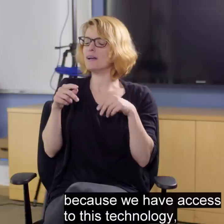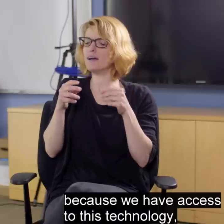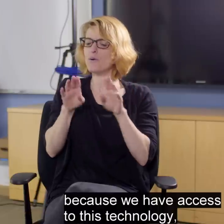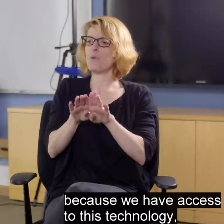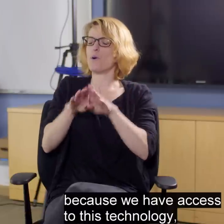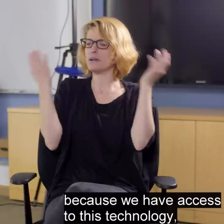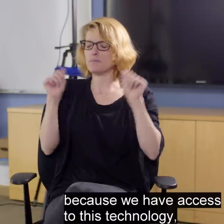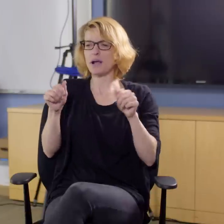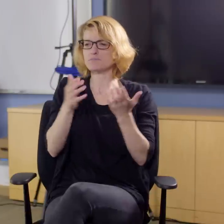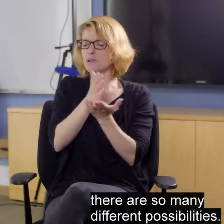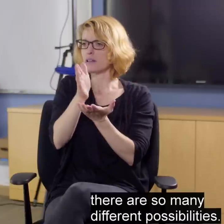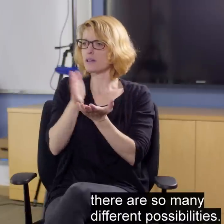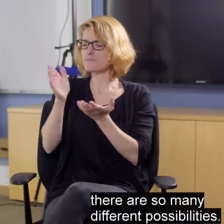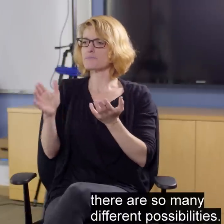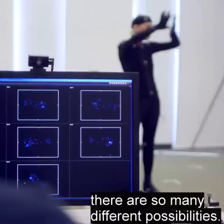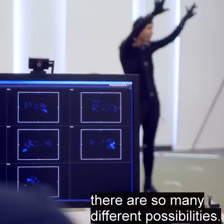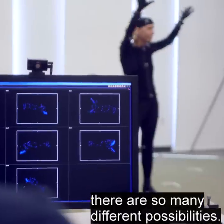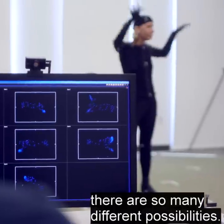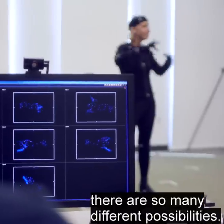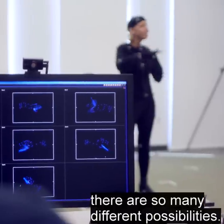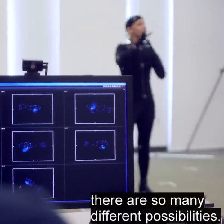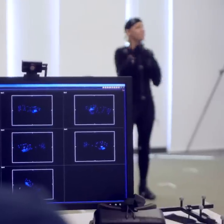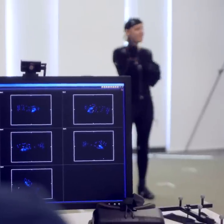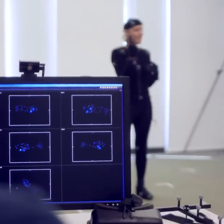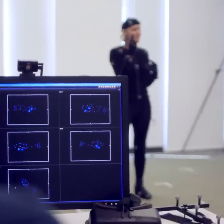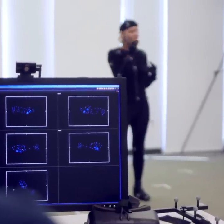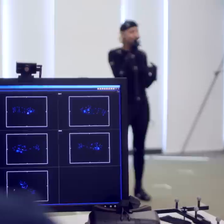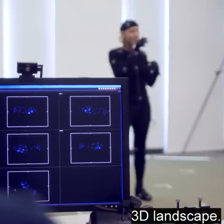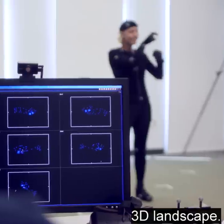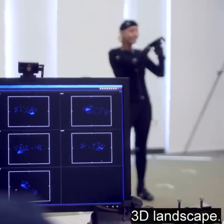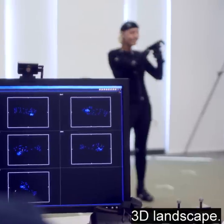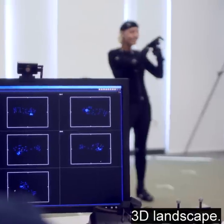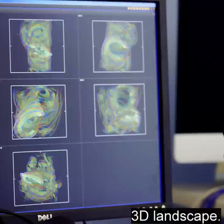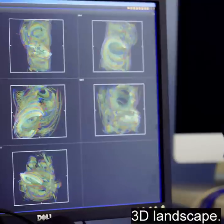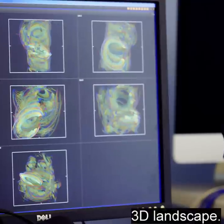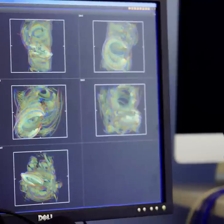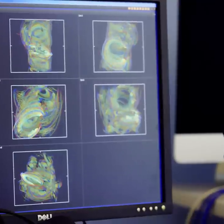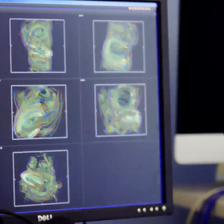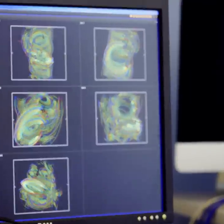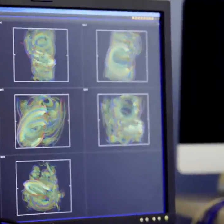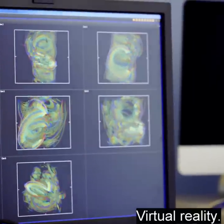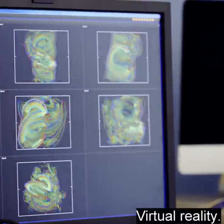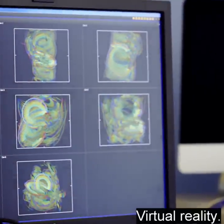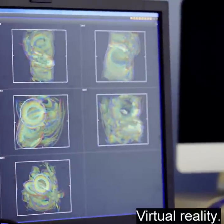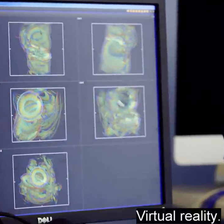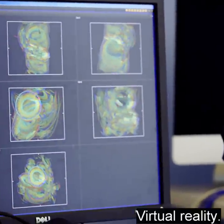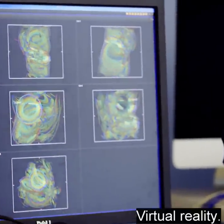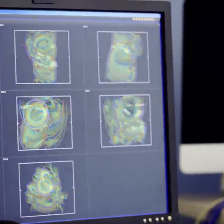have access to this technology. There are so many different possibilities. 3D landscape, virtual